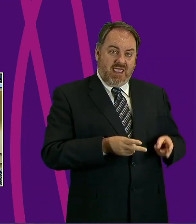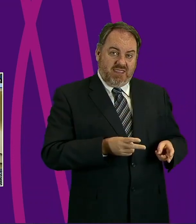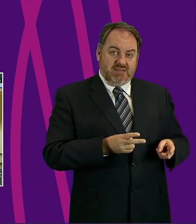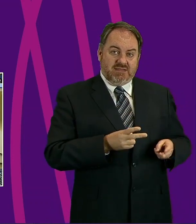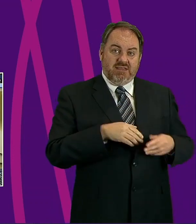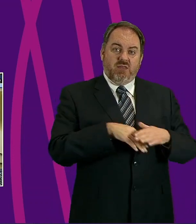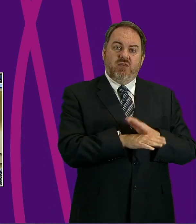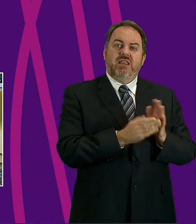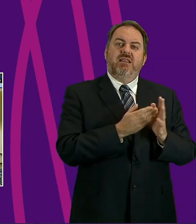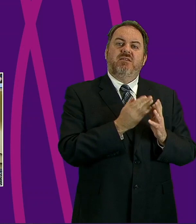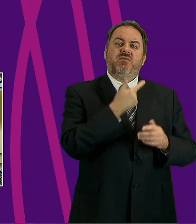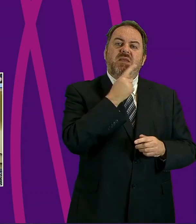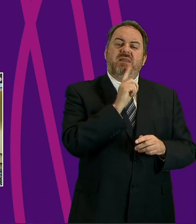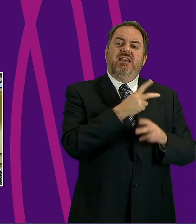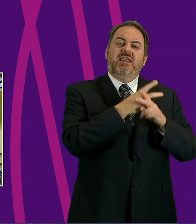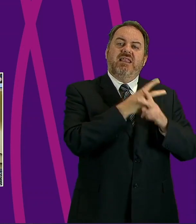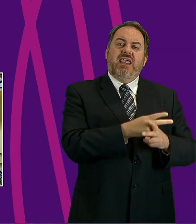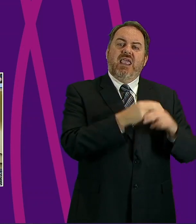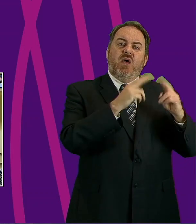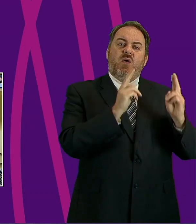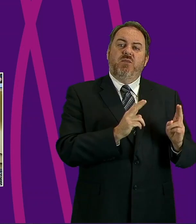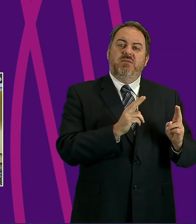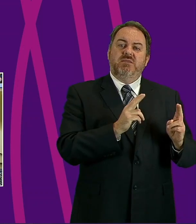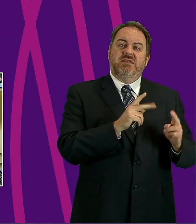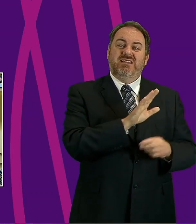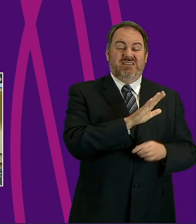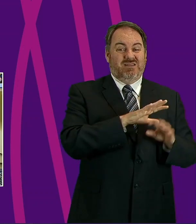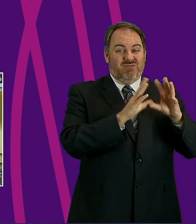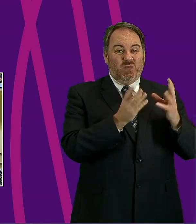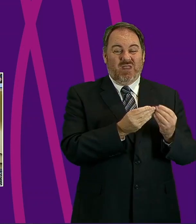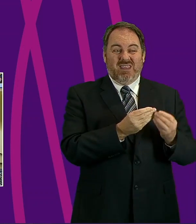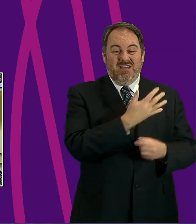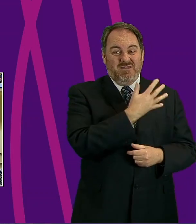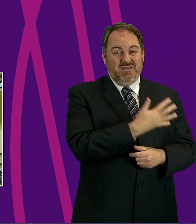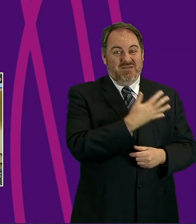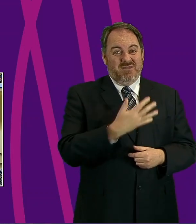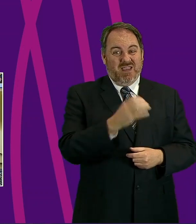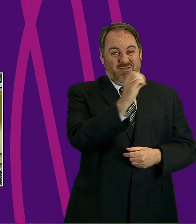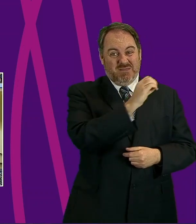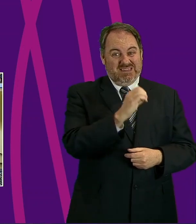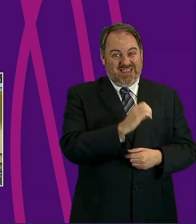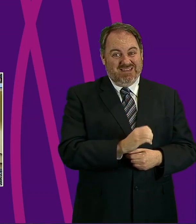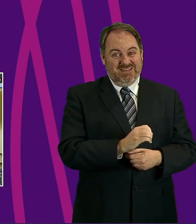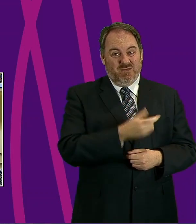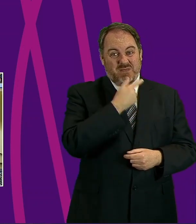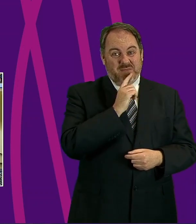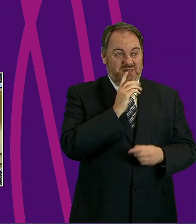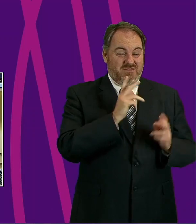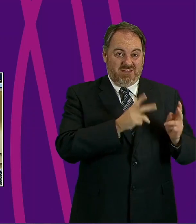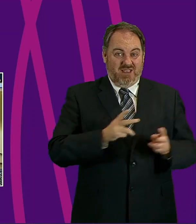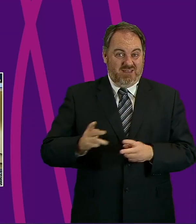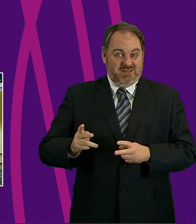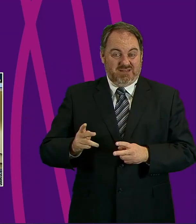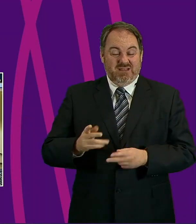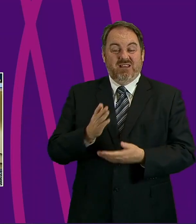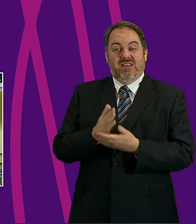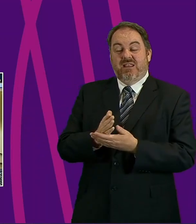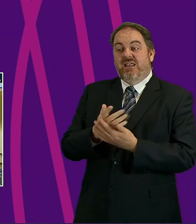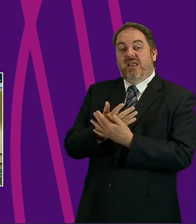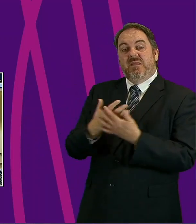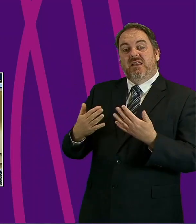all deaths linked to the virus last week, which is down from 57% in the previous week. And the number of deaths in care